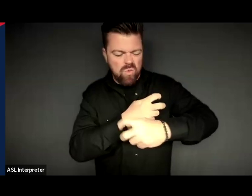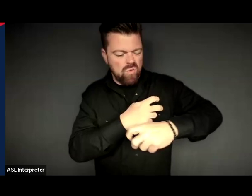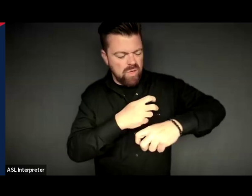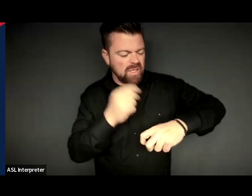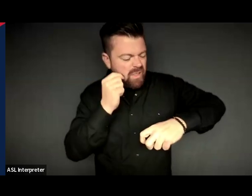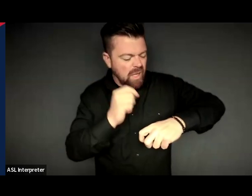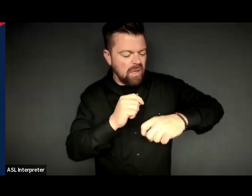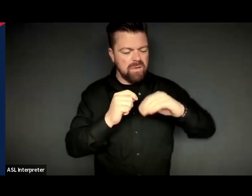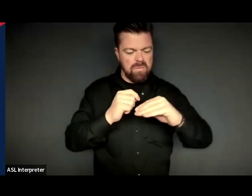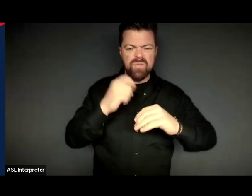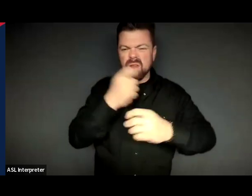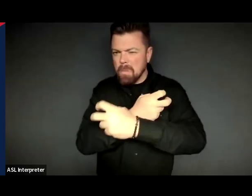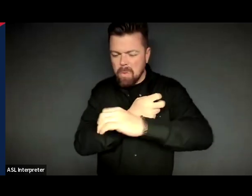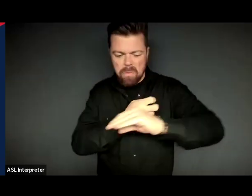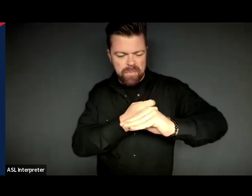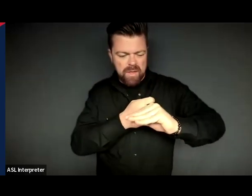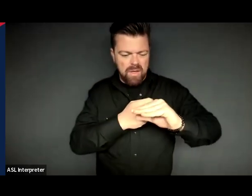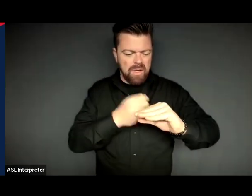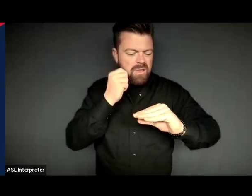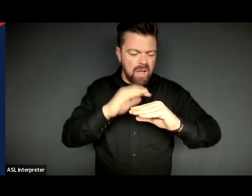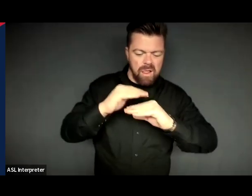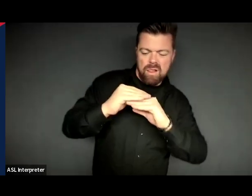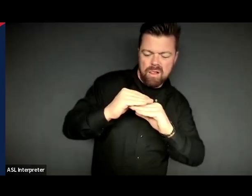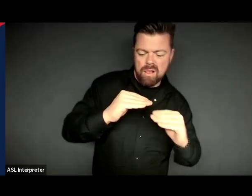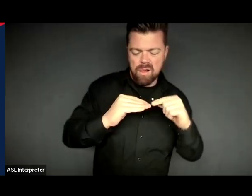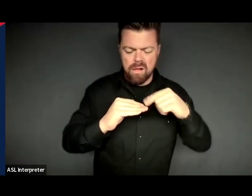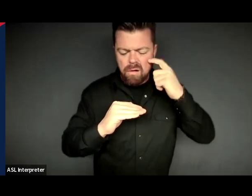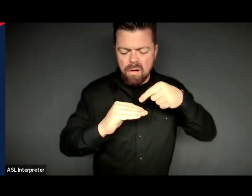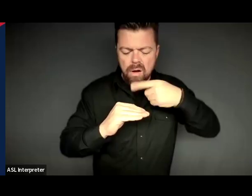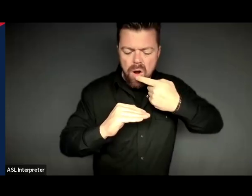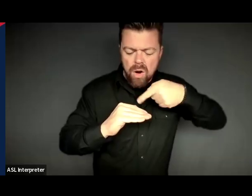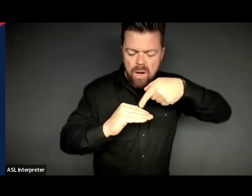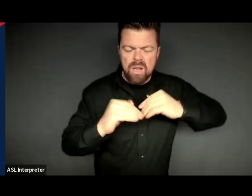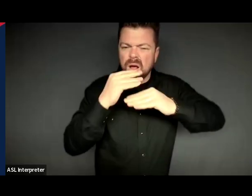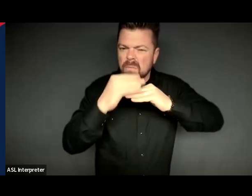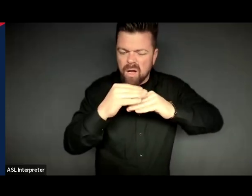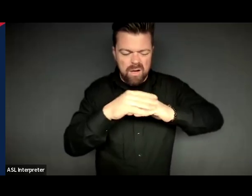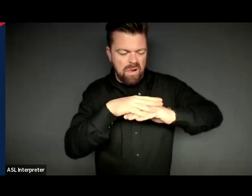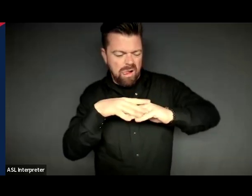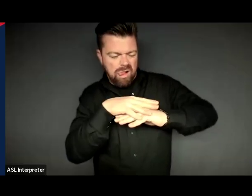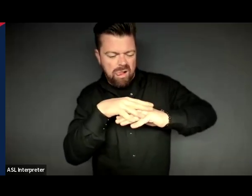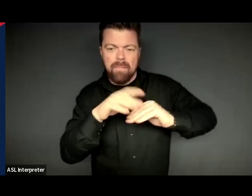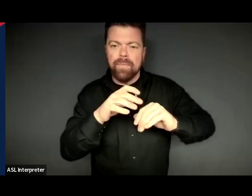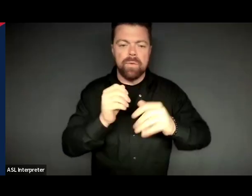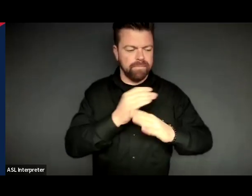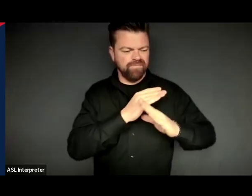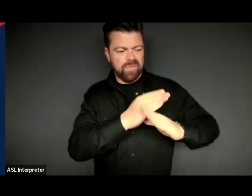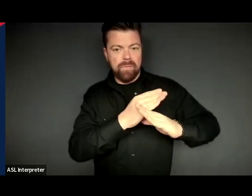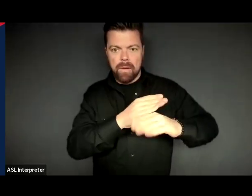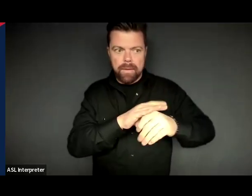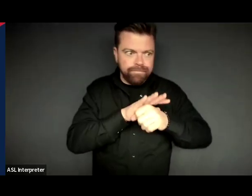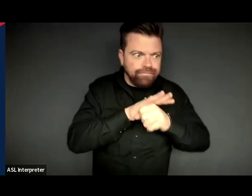on your skin tone. And then you want to stay off that area until that